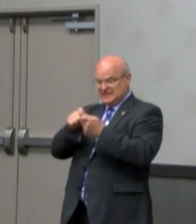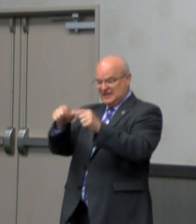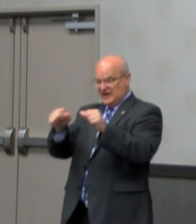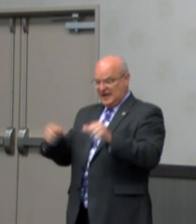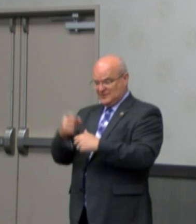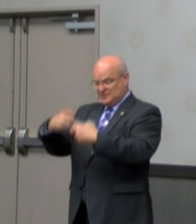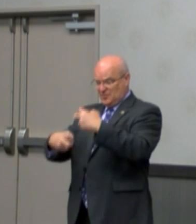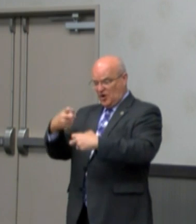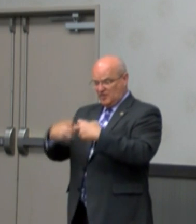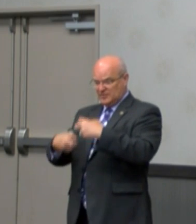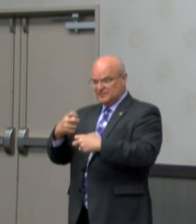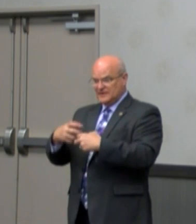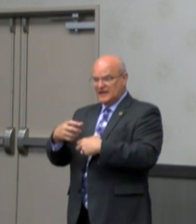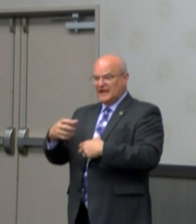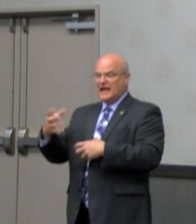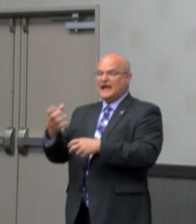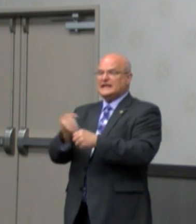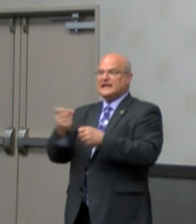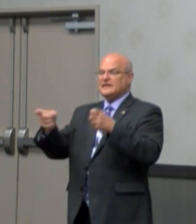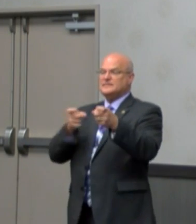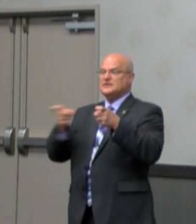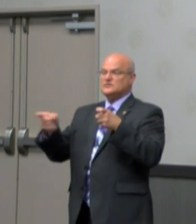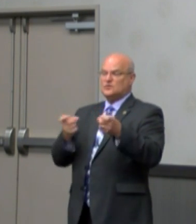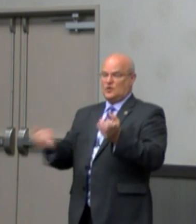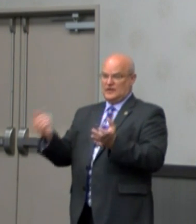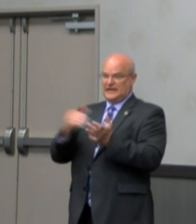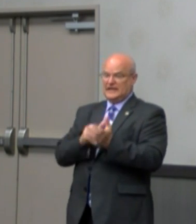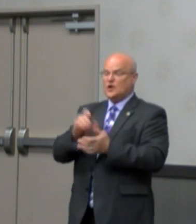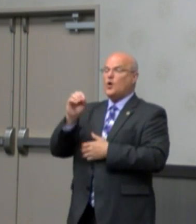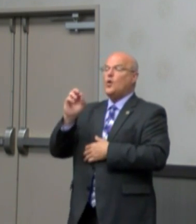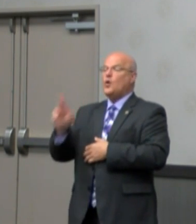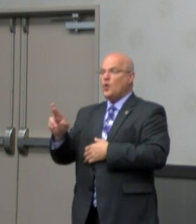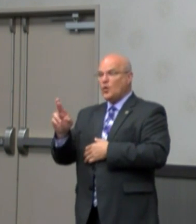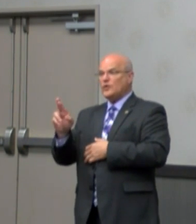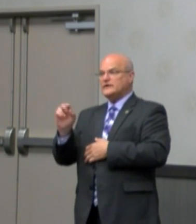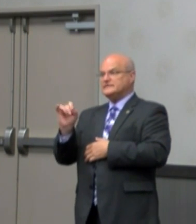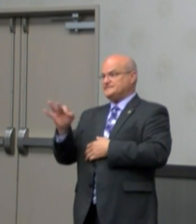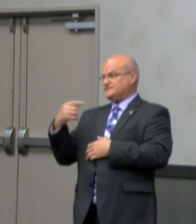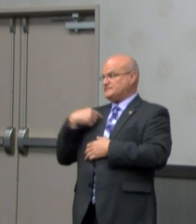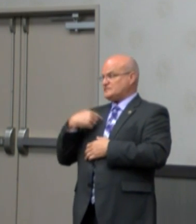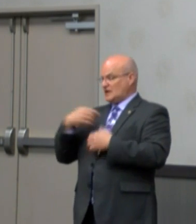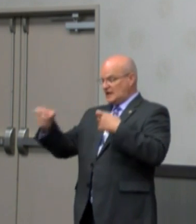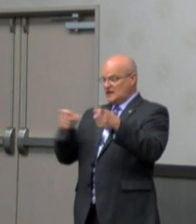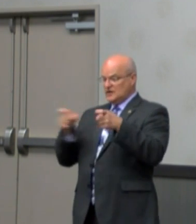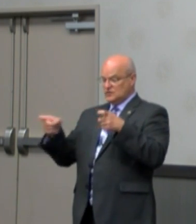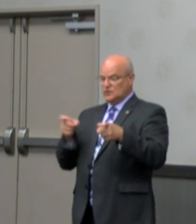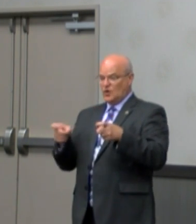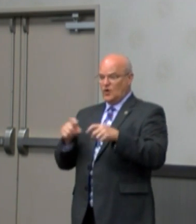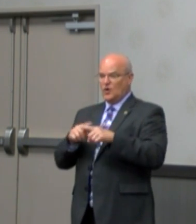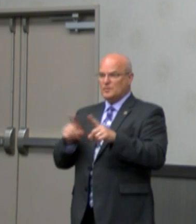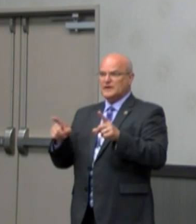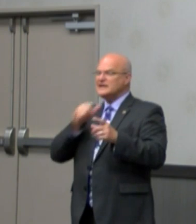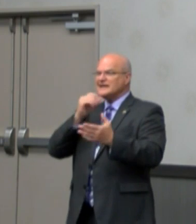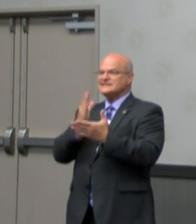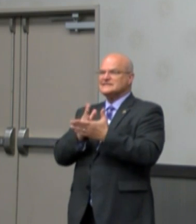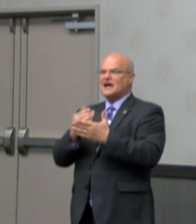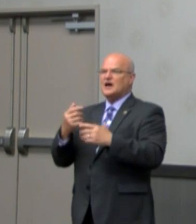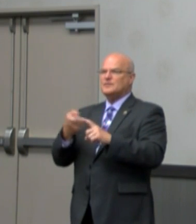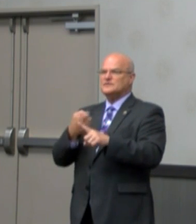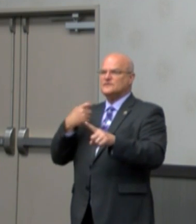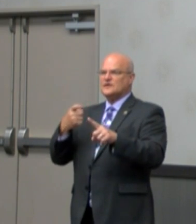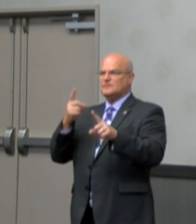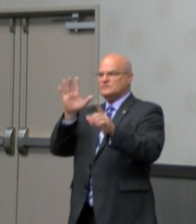as a problem, and take better control of it, or whether we've got control of that and it shouldn't stop us from